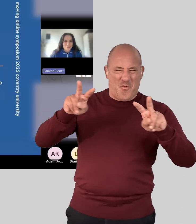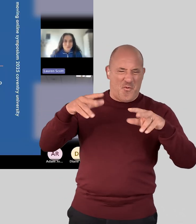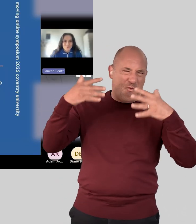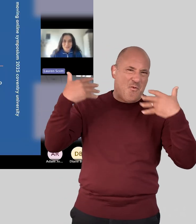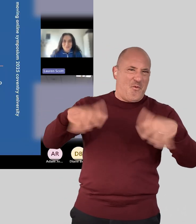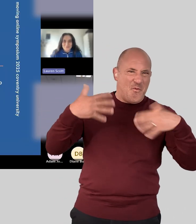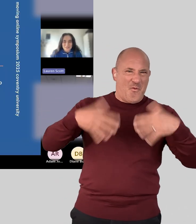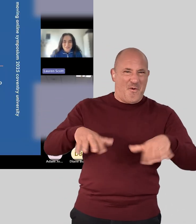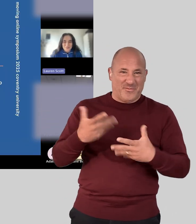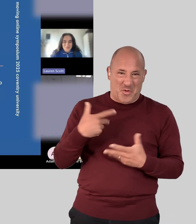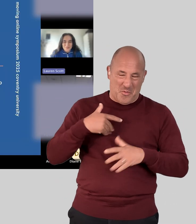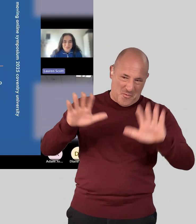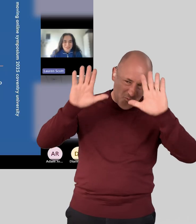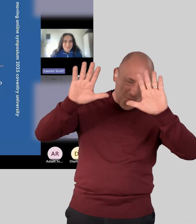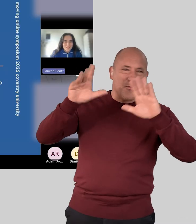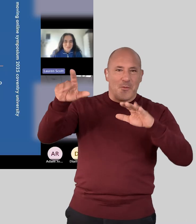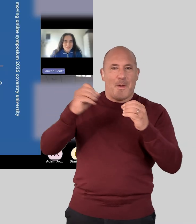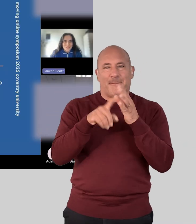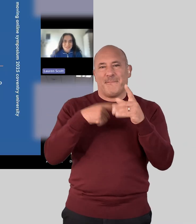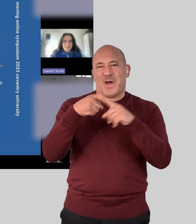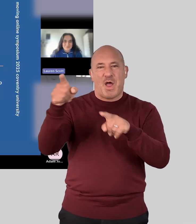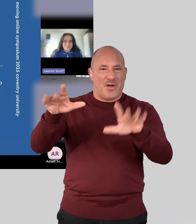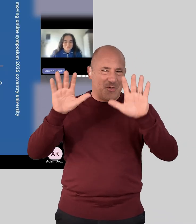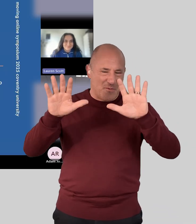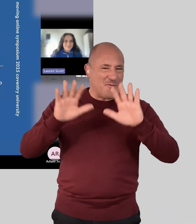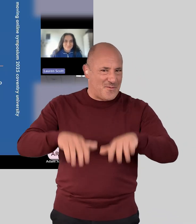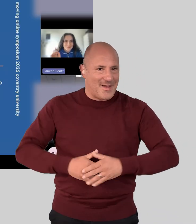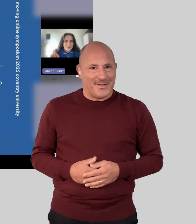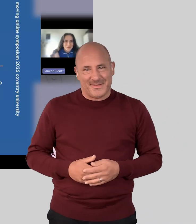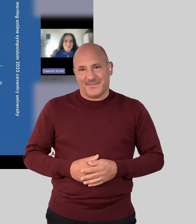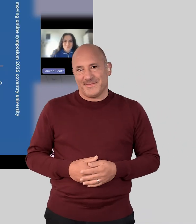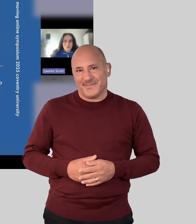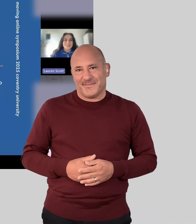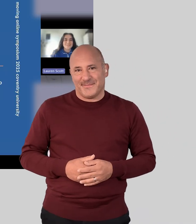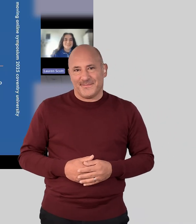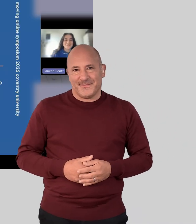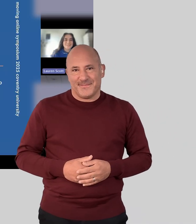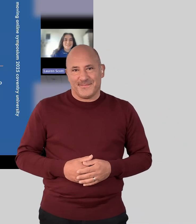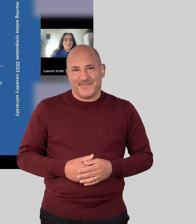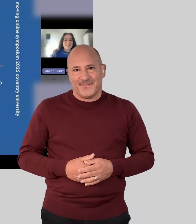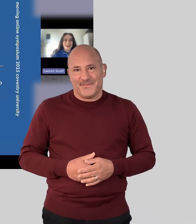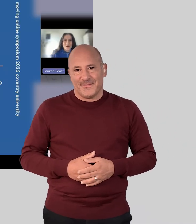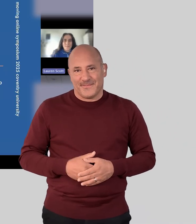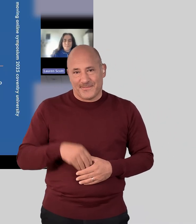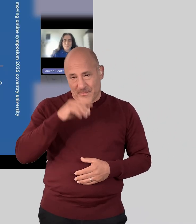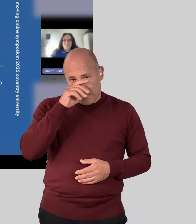bit of a mentor figure within the scene. So big up to Brooke.